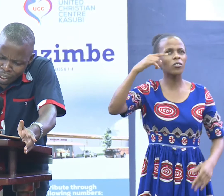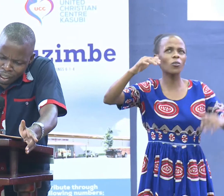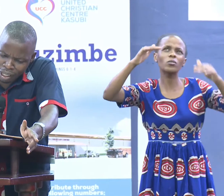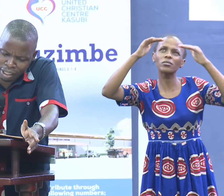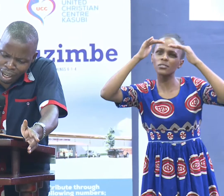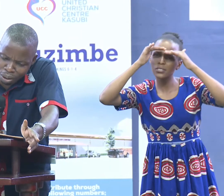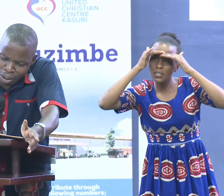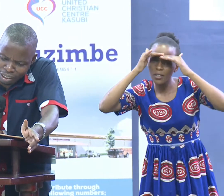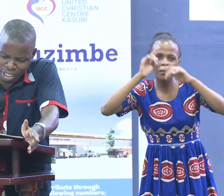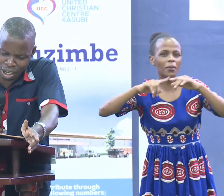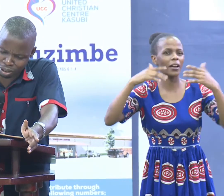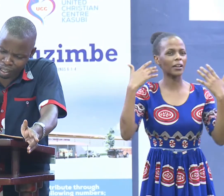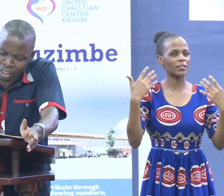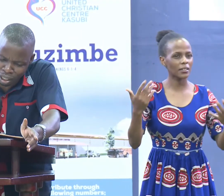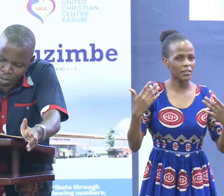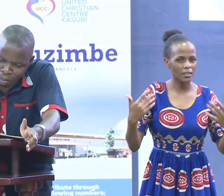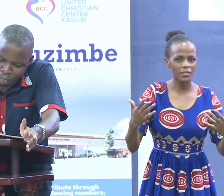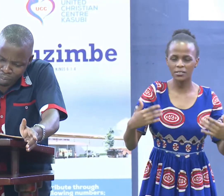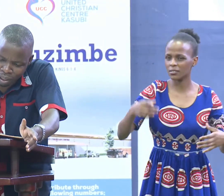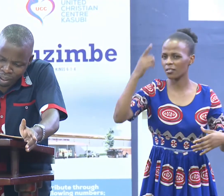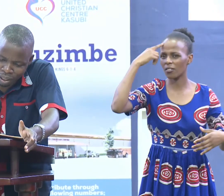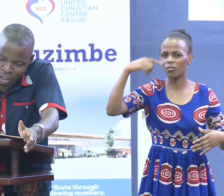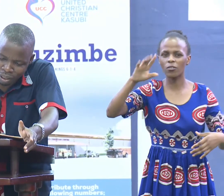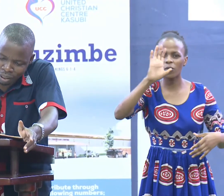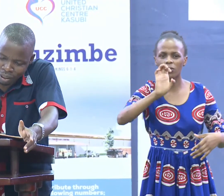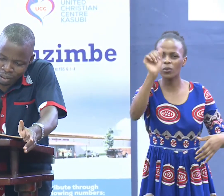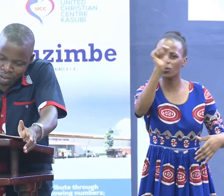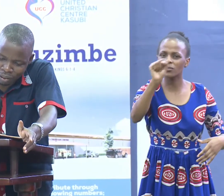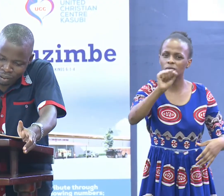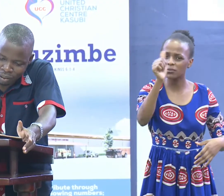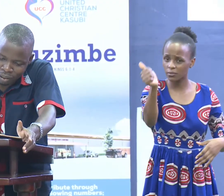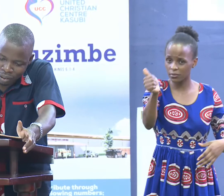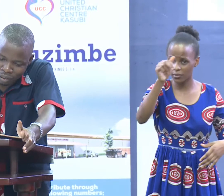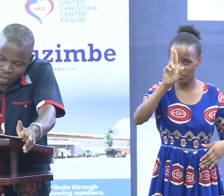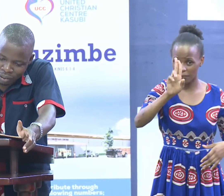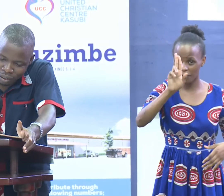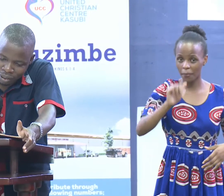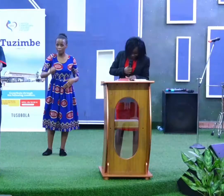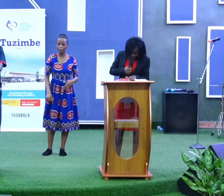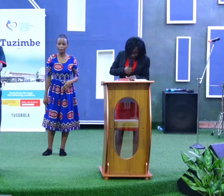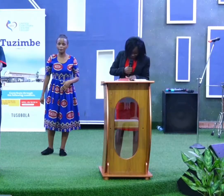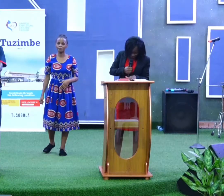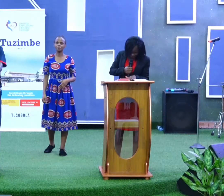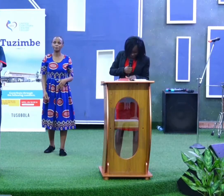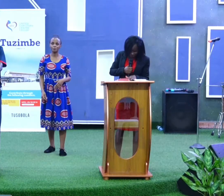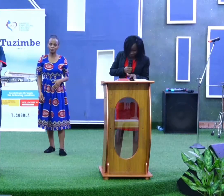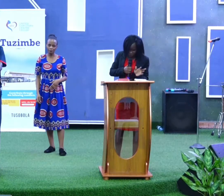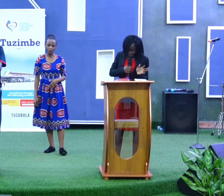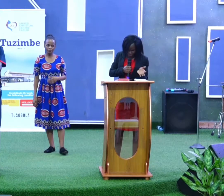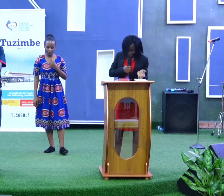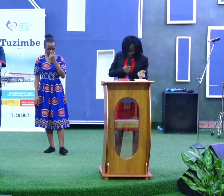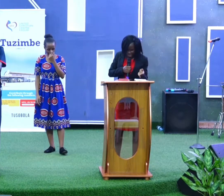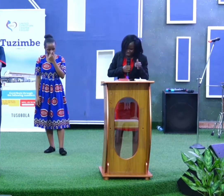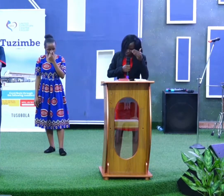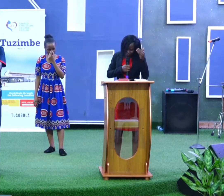ye engalo zengalo za Esau. Verse 22, so Jacob went near to Isaac his father, and he felt